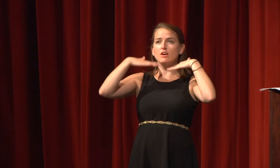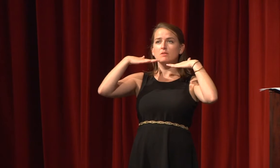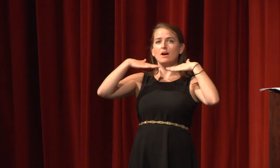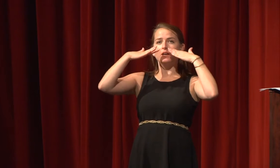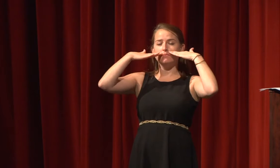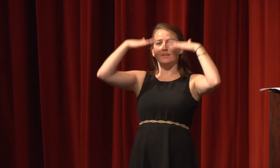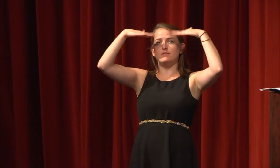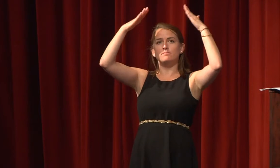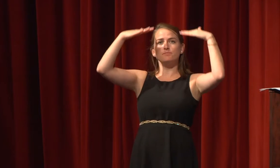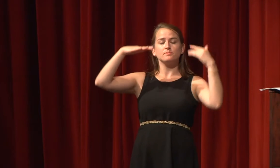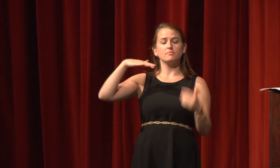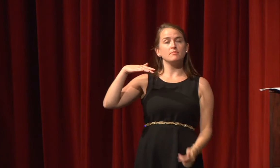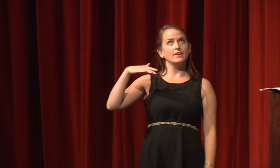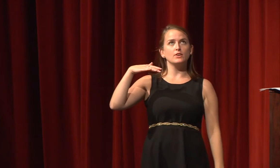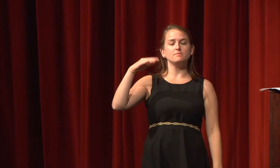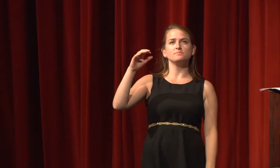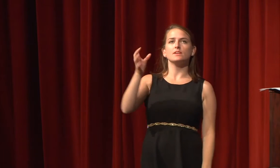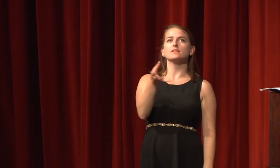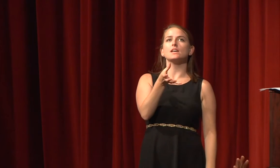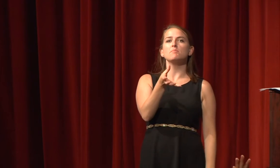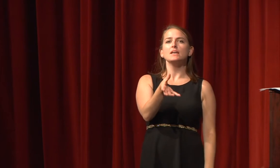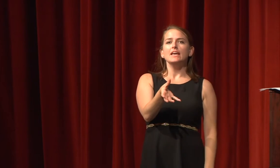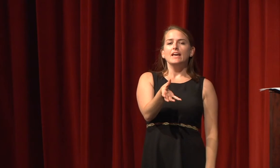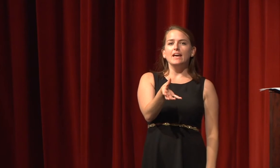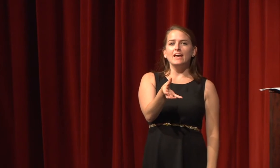on the bottom and men are on the top.